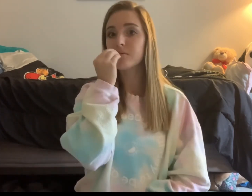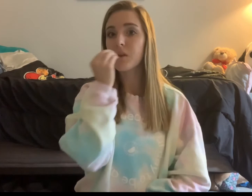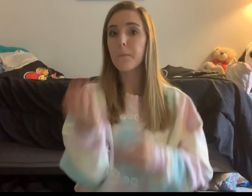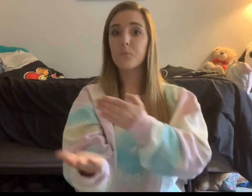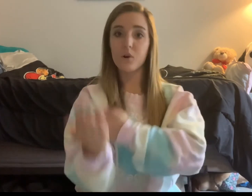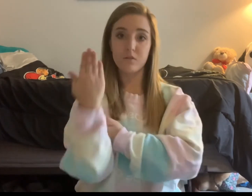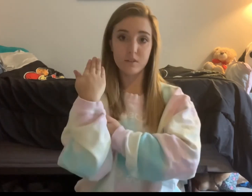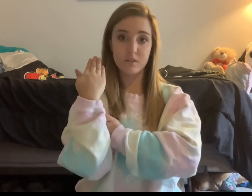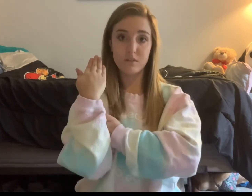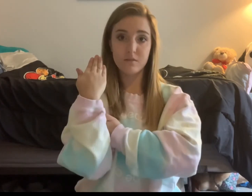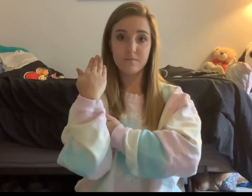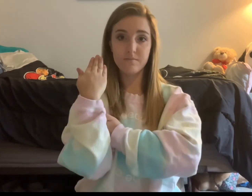Breakfast.